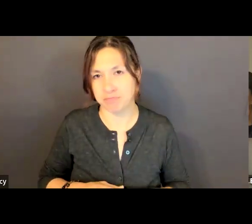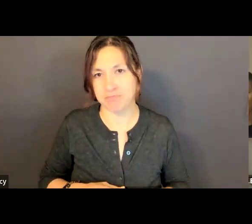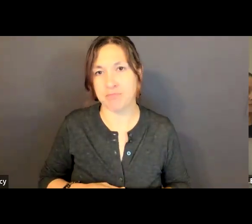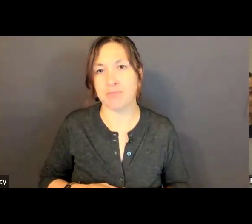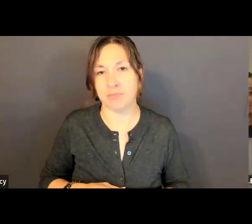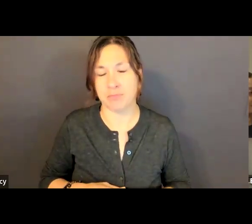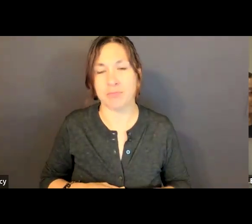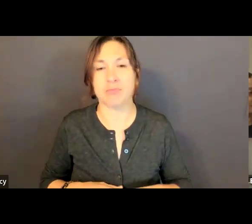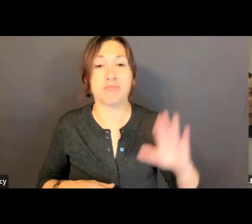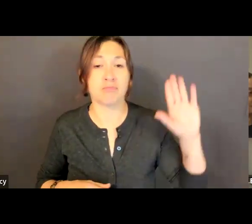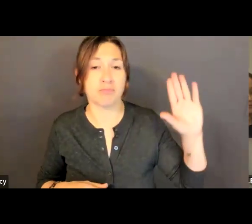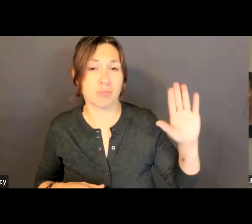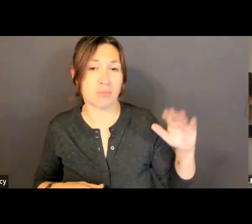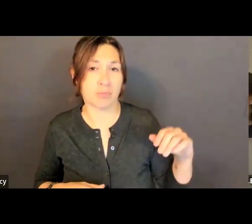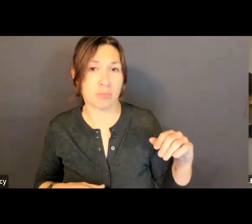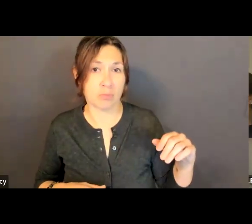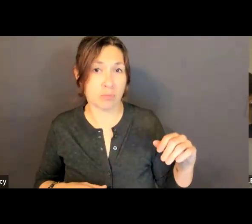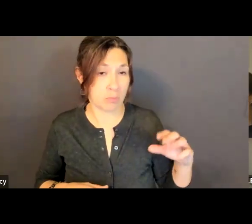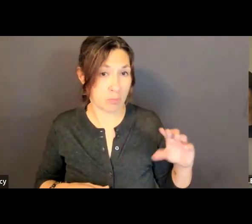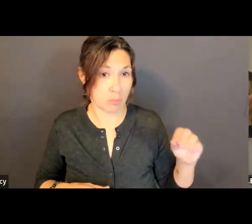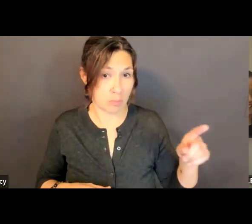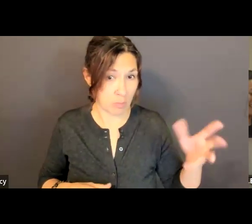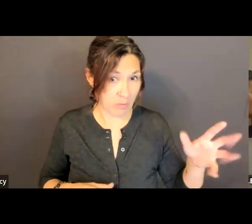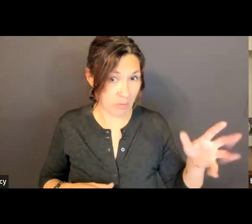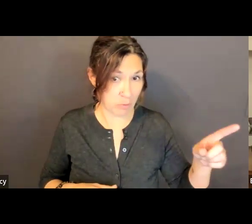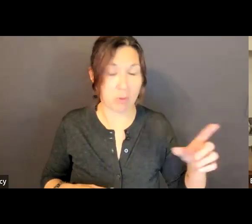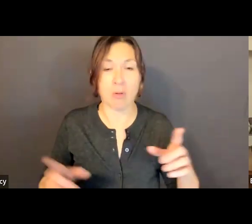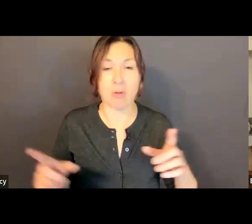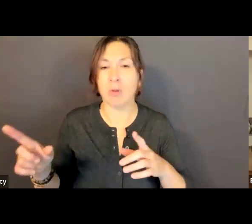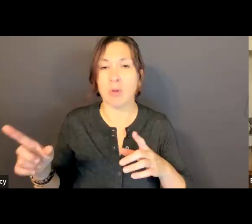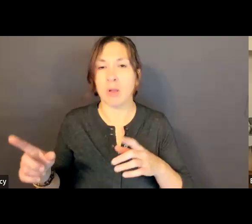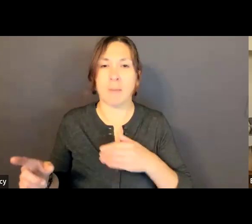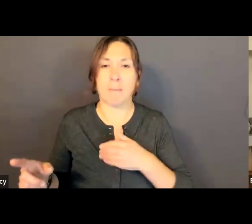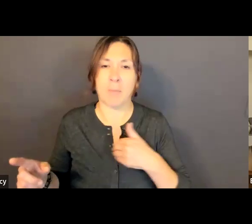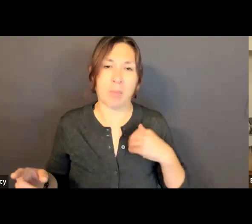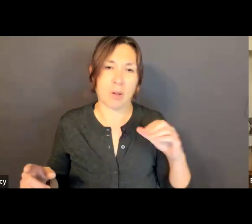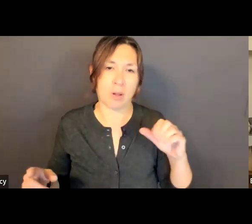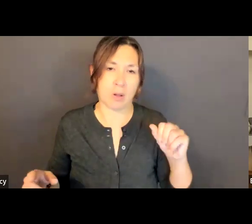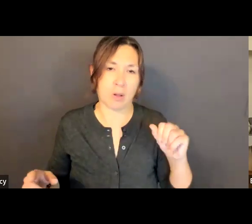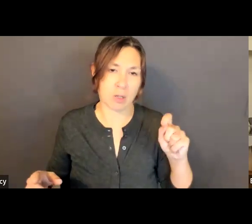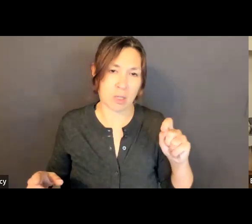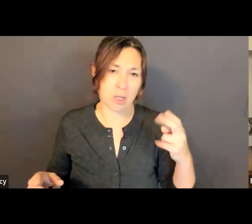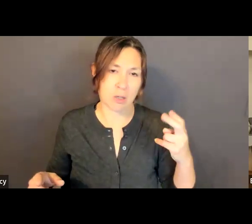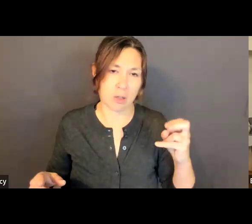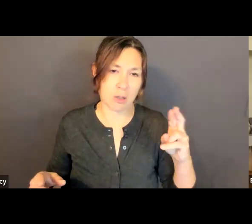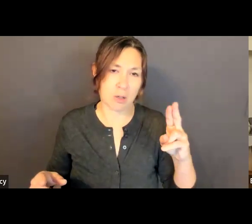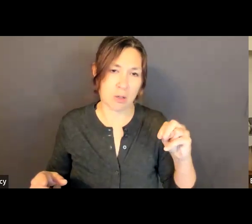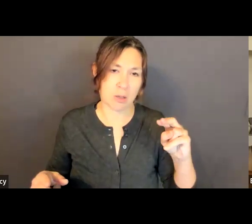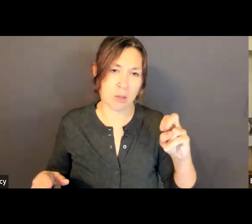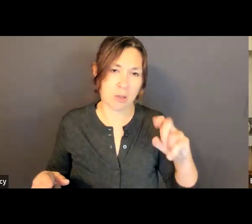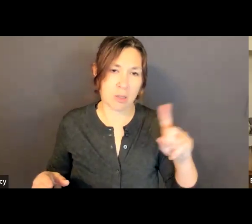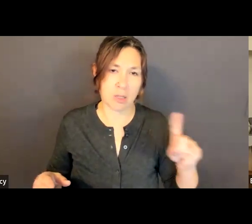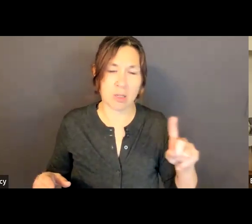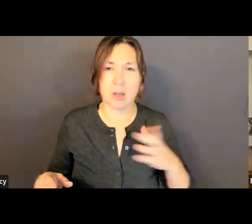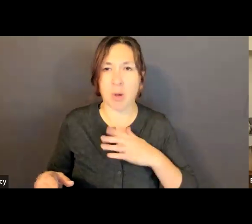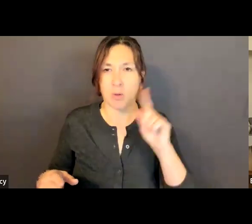New business. No, I'm done. My question is, and maybe this can come to us in a memo. I'm